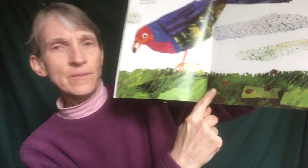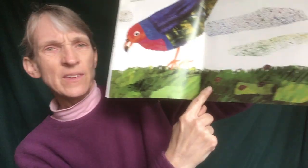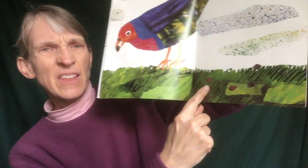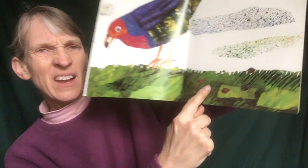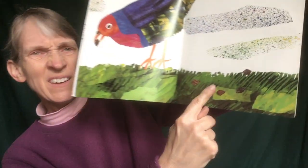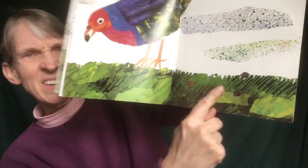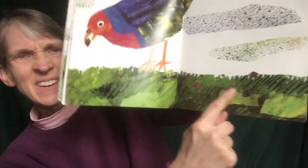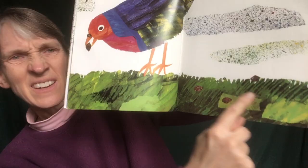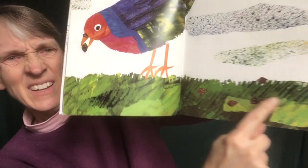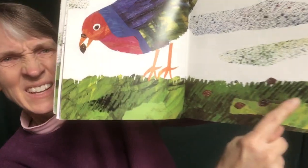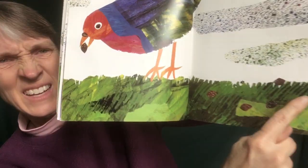There.